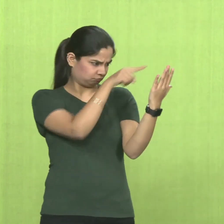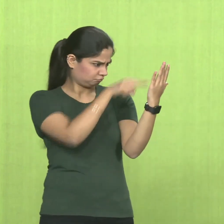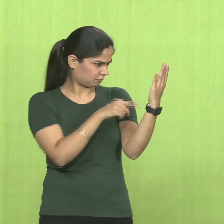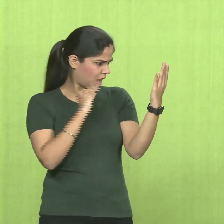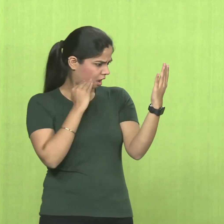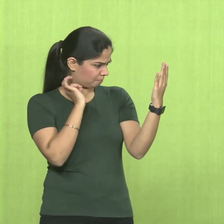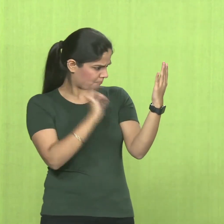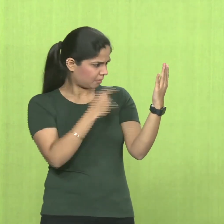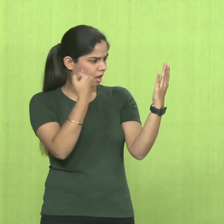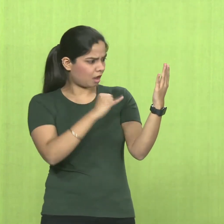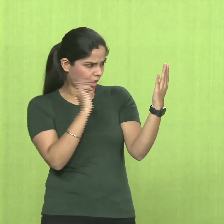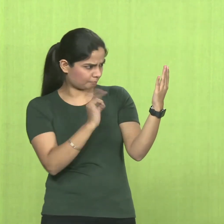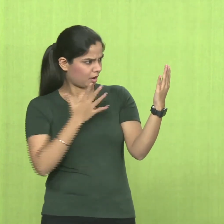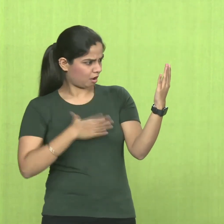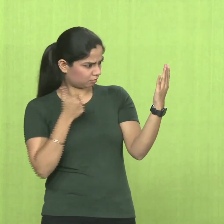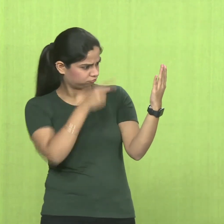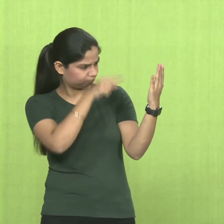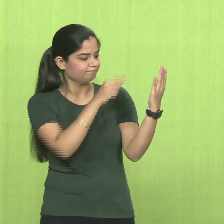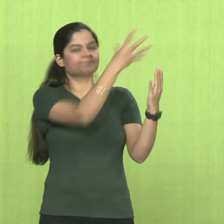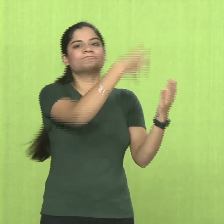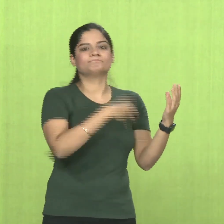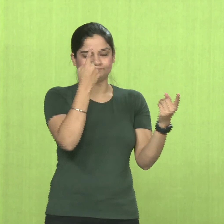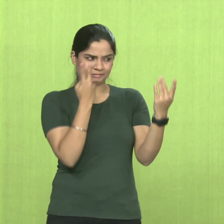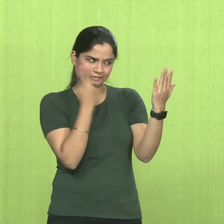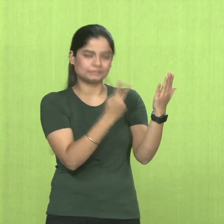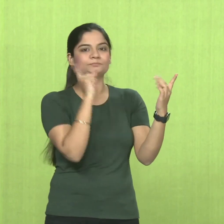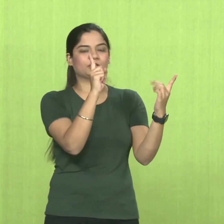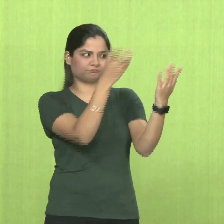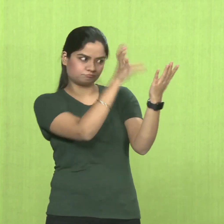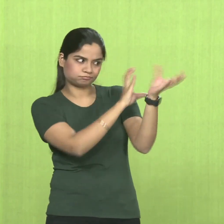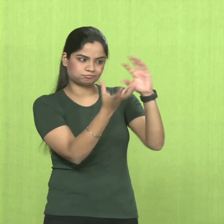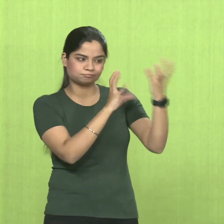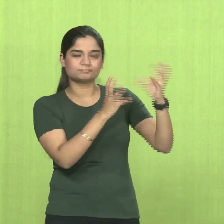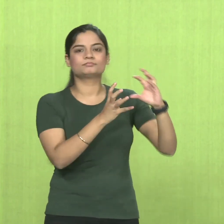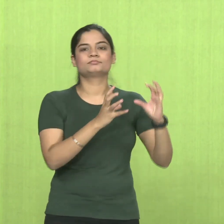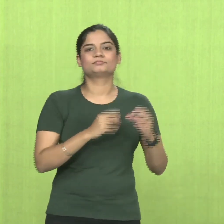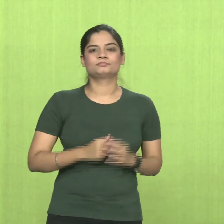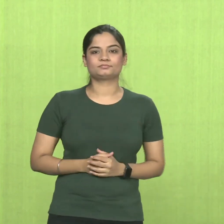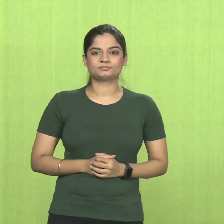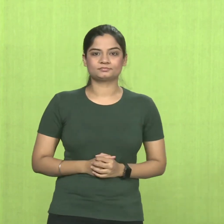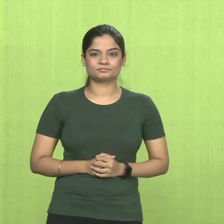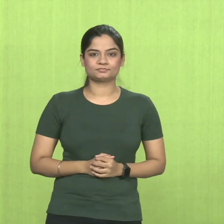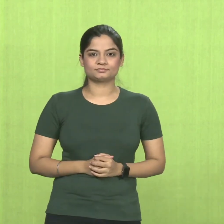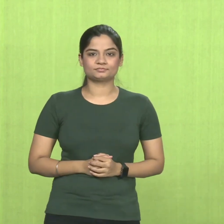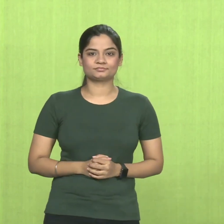check the manufacturing date, etc. So remember to always ensure the quality. Thank you.